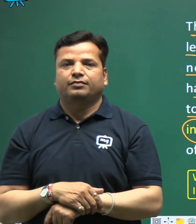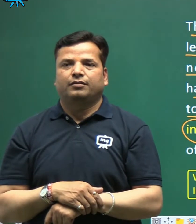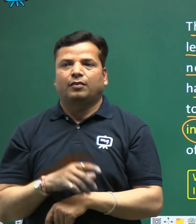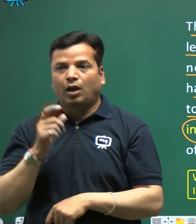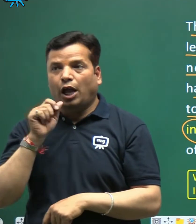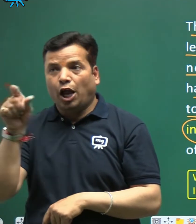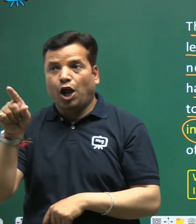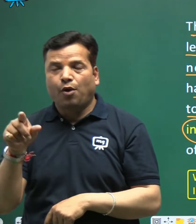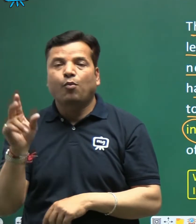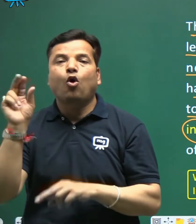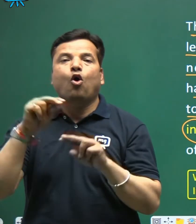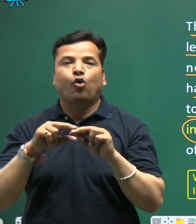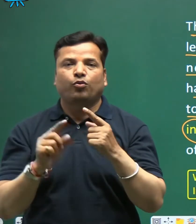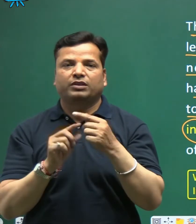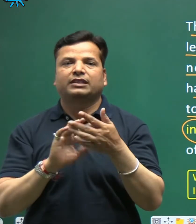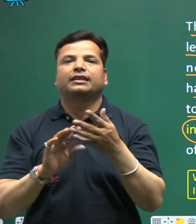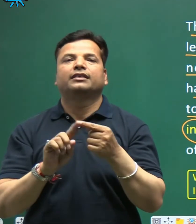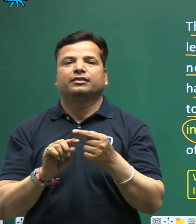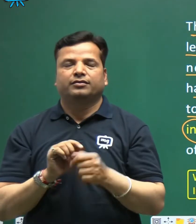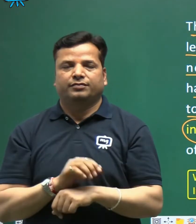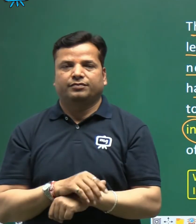him of the